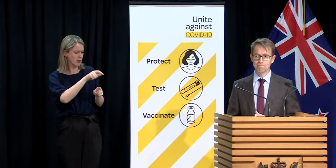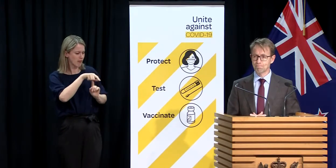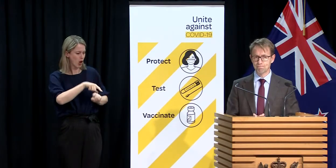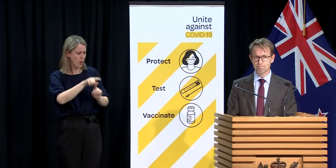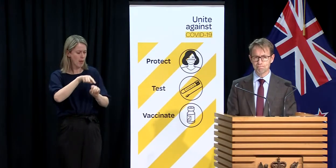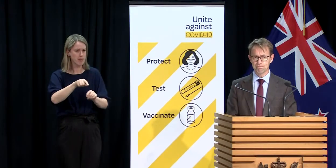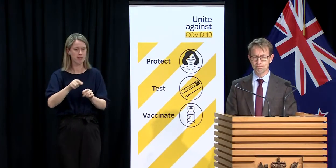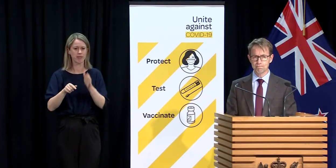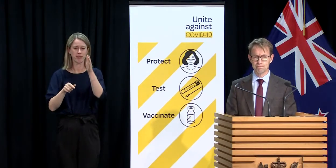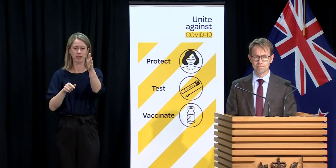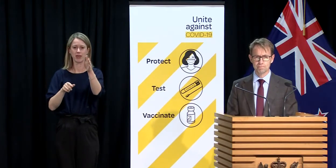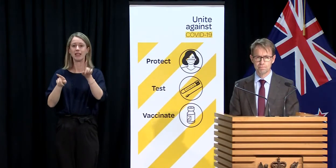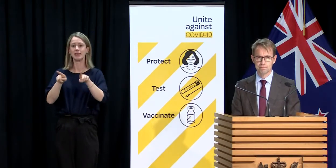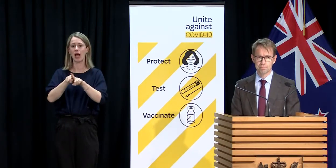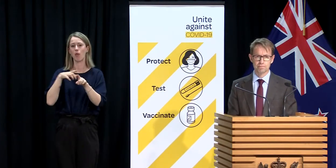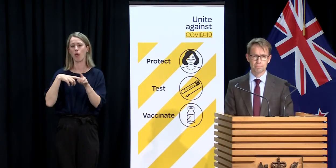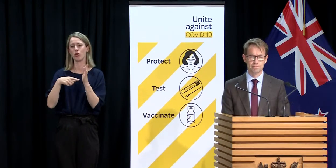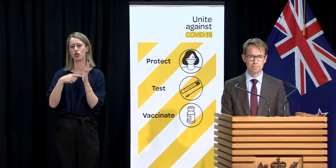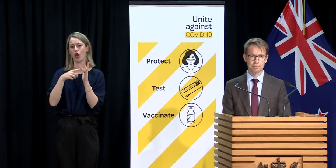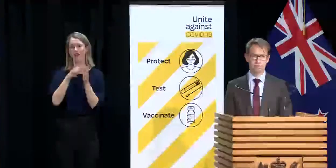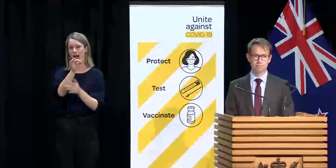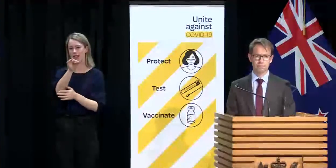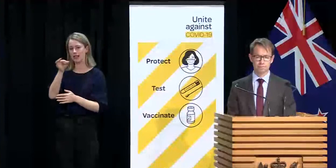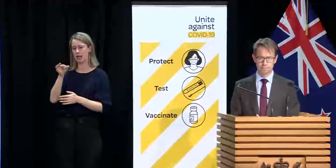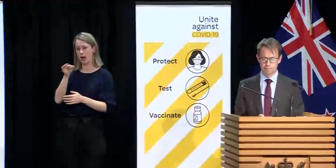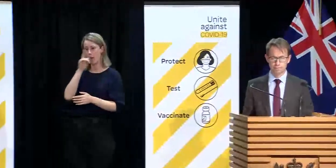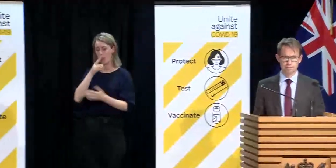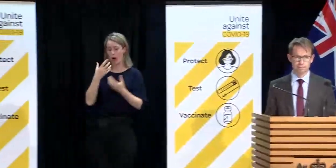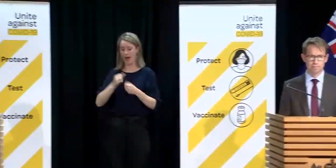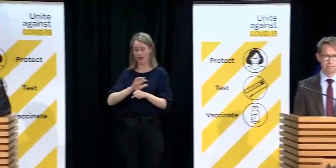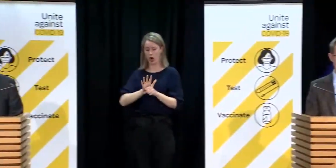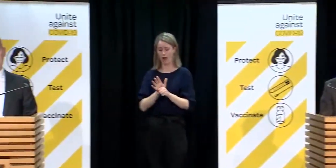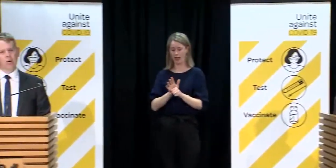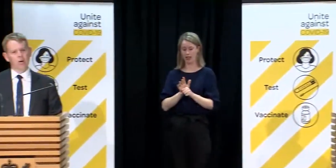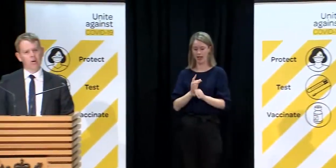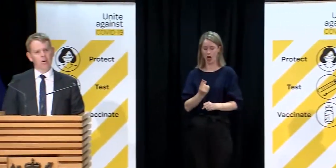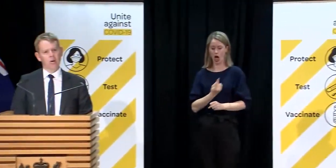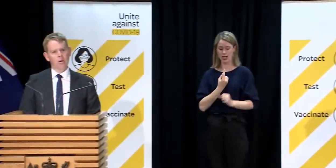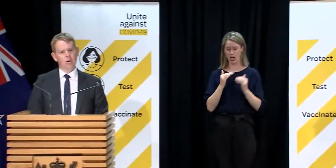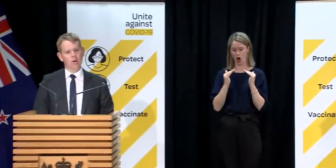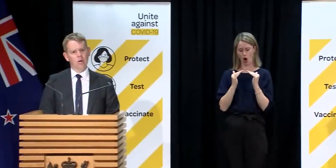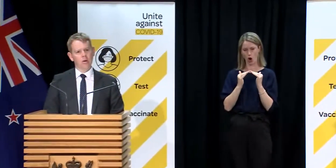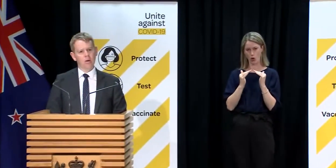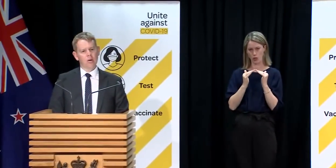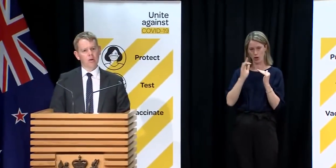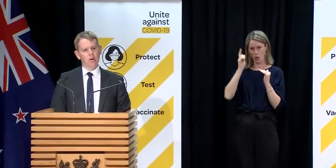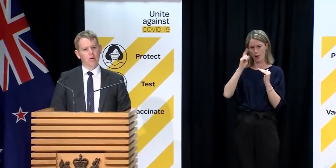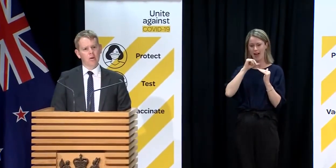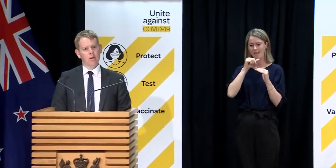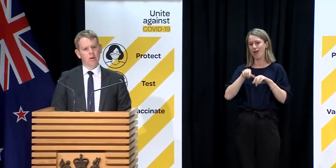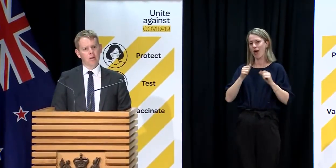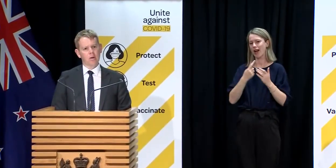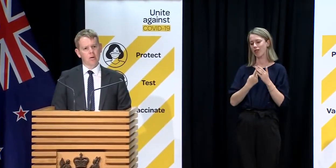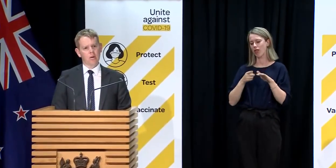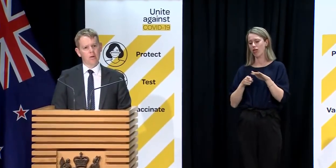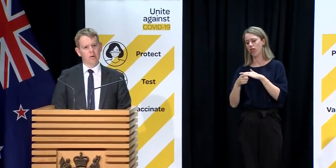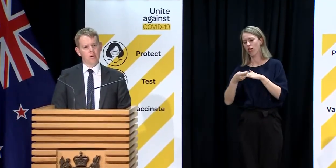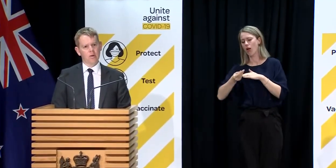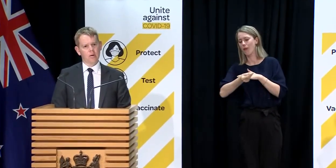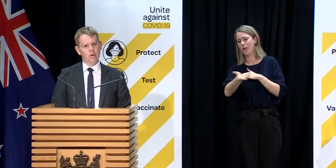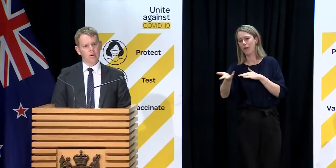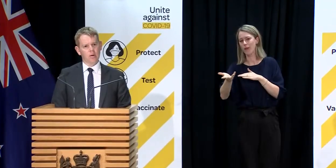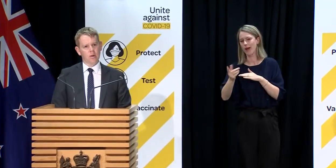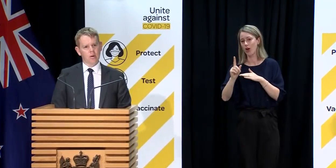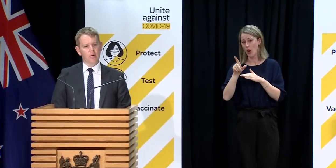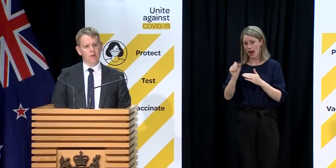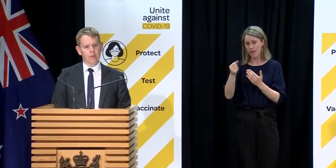immediately. And Minister, with more positive cases self-isolating at home, how concerned are you about COVID spreading with people not following the rules, and what procedures are in place to stop